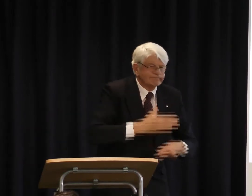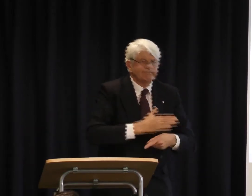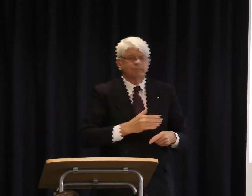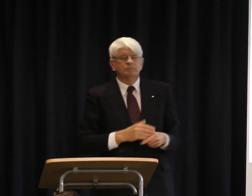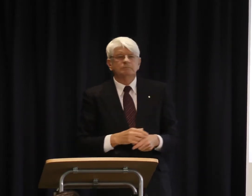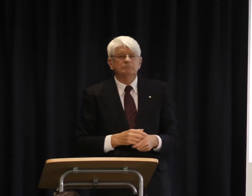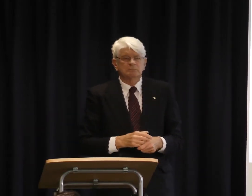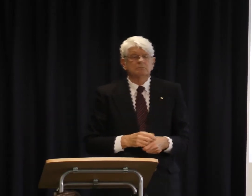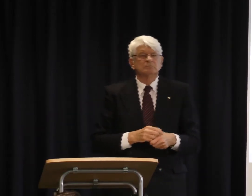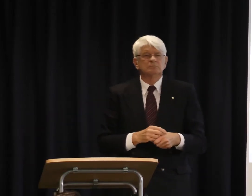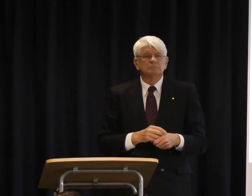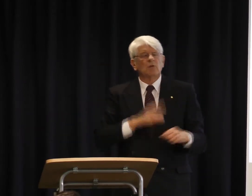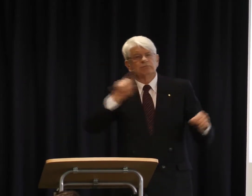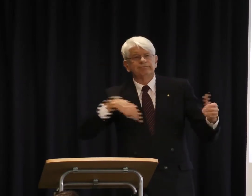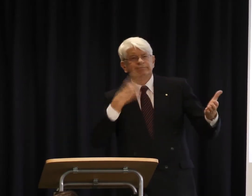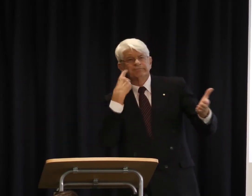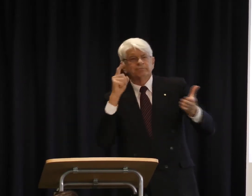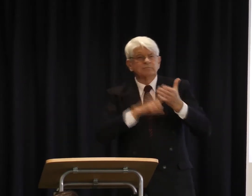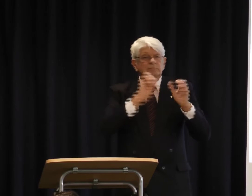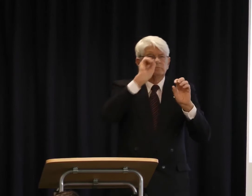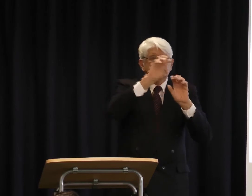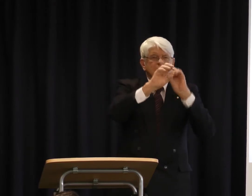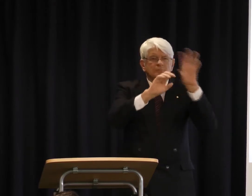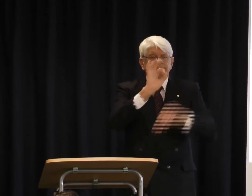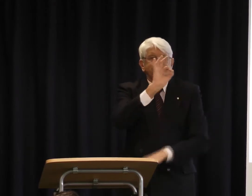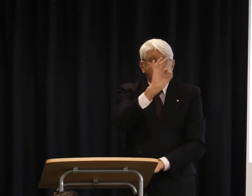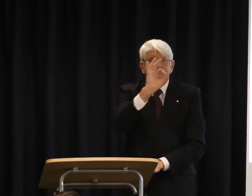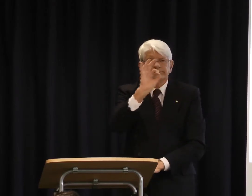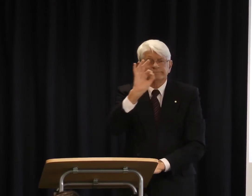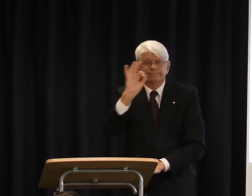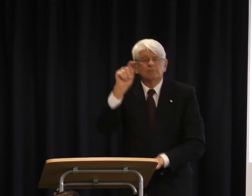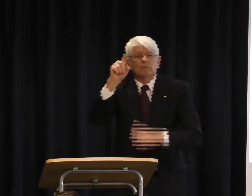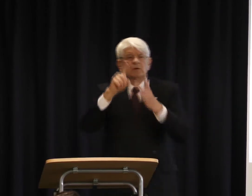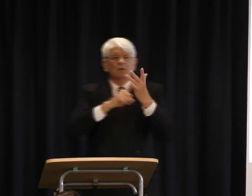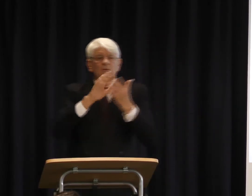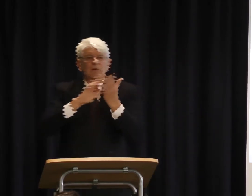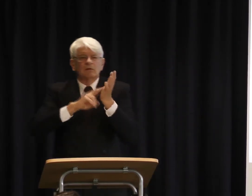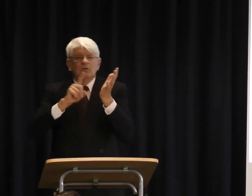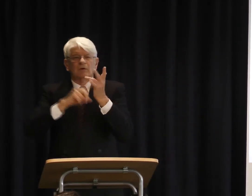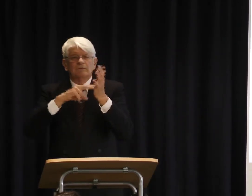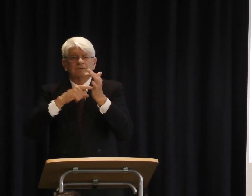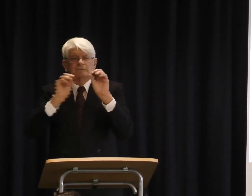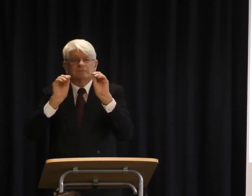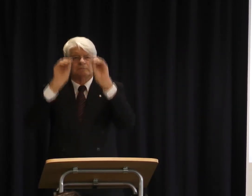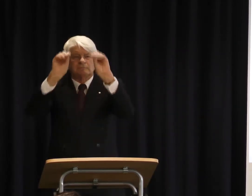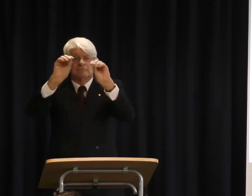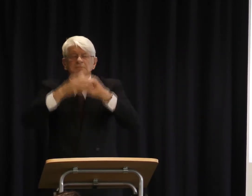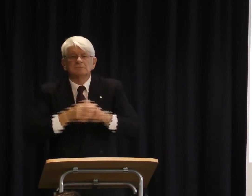For deaf people who have worked extremely hard, VicDeaf wants to recognise their contributions. You can see that